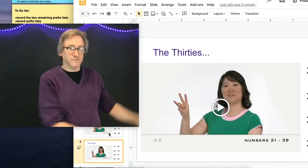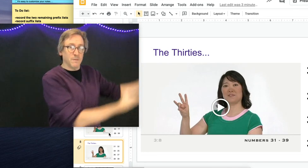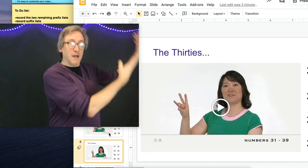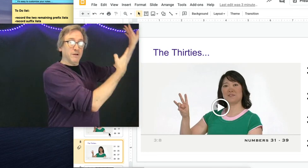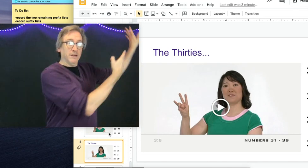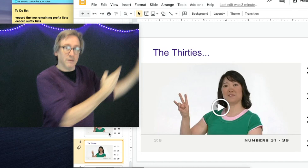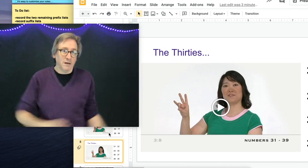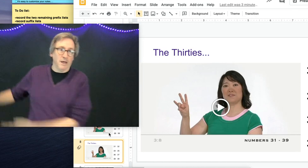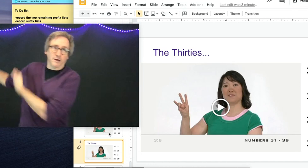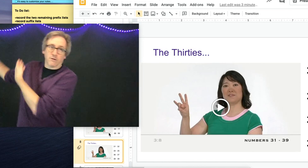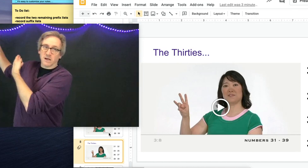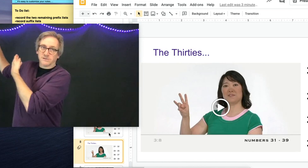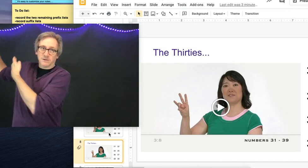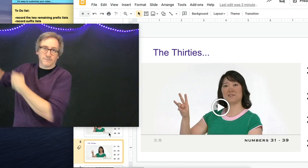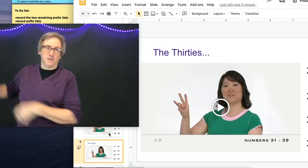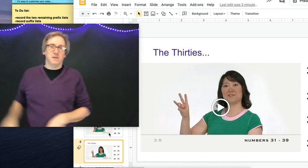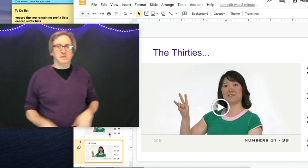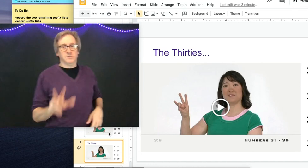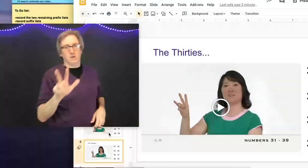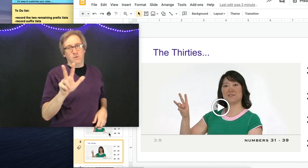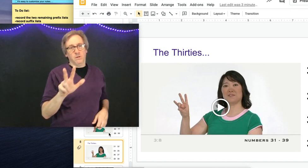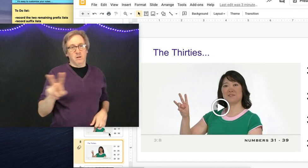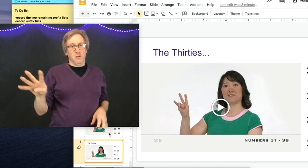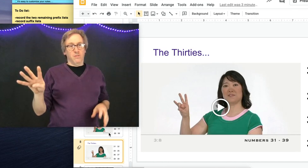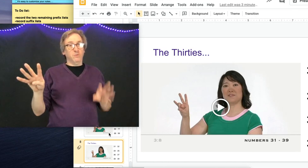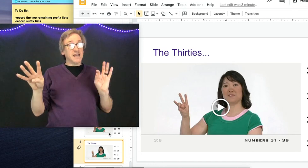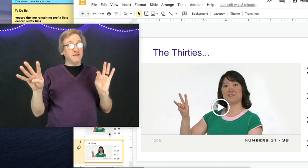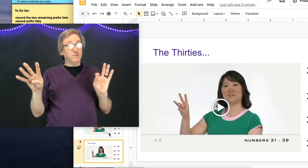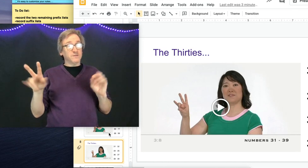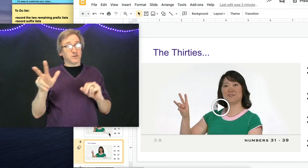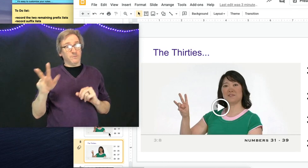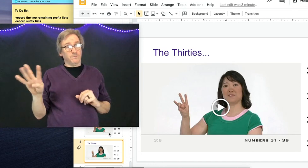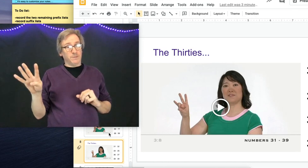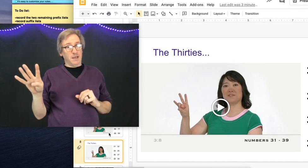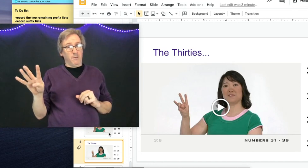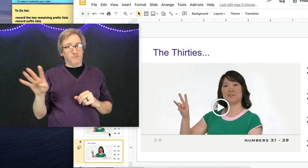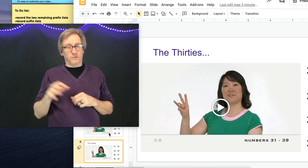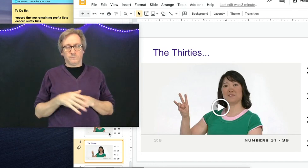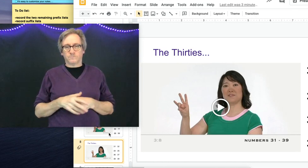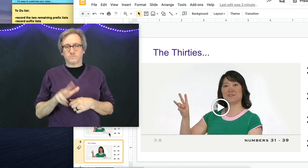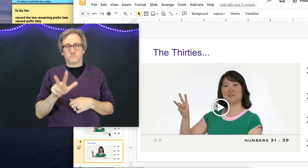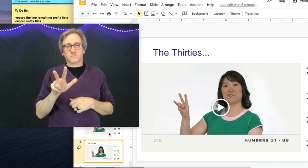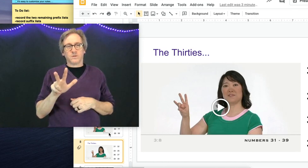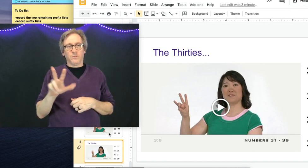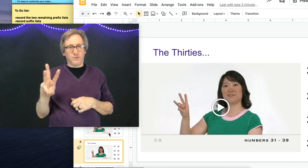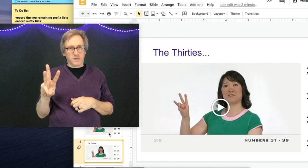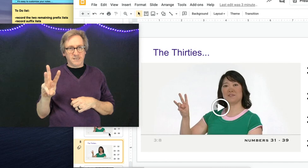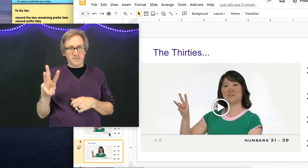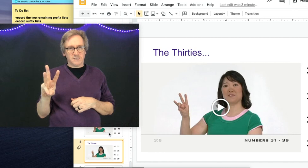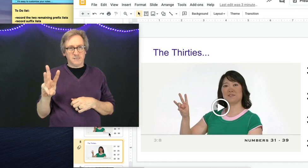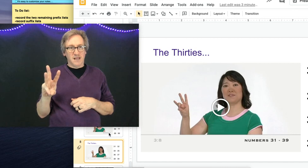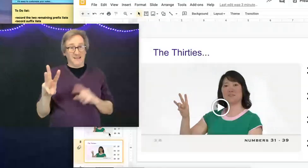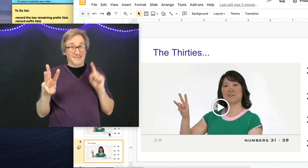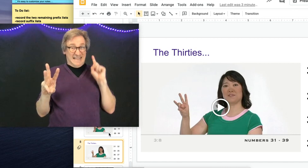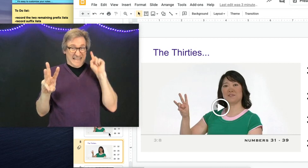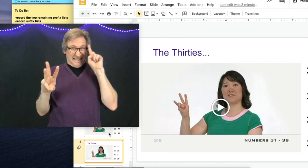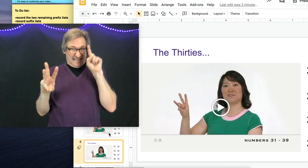kind of goes from out here and across, right? So those kind of movements are going to be helpful.